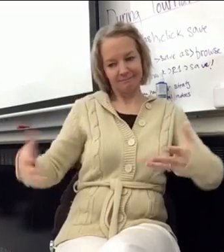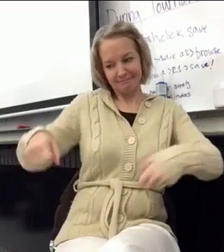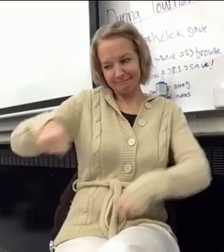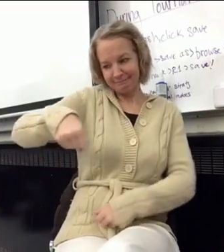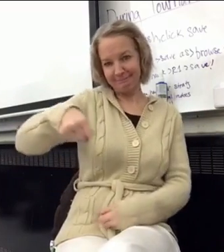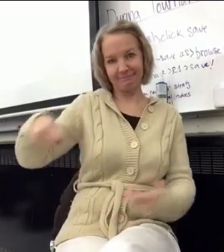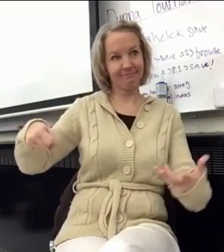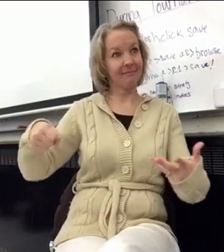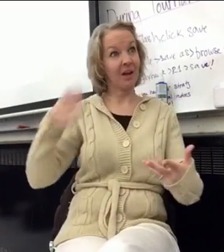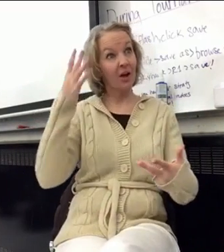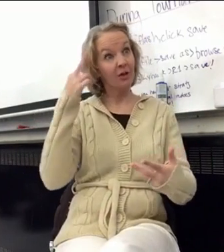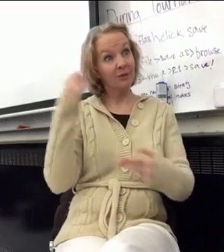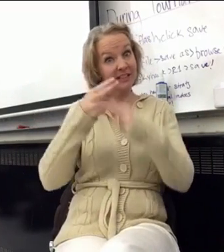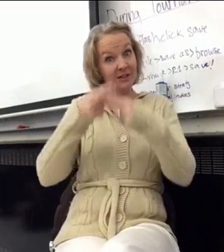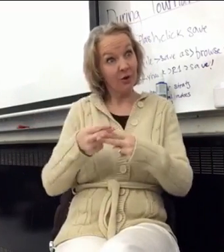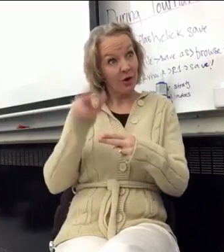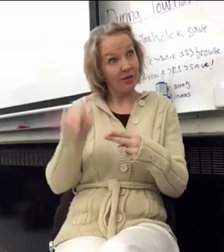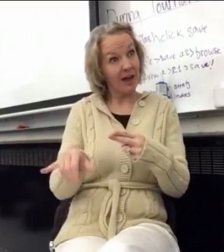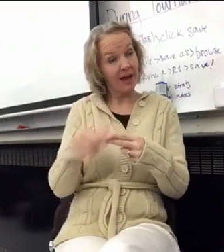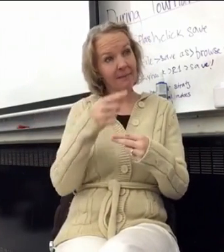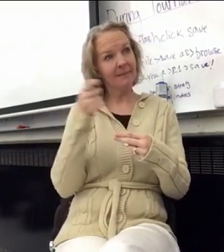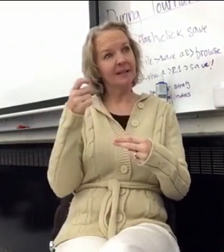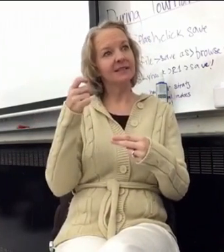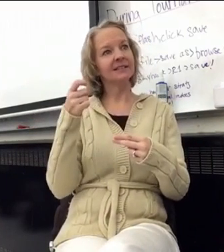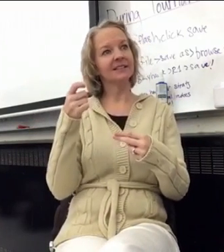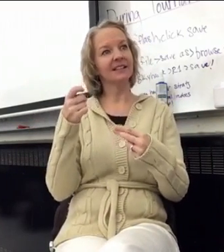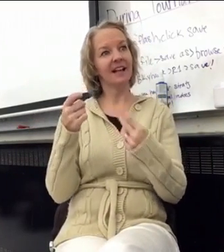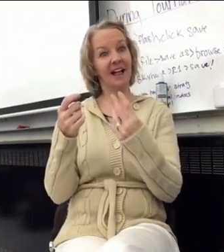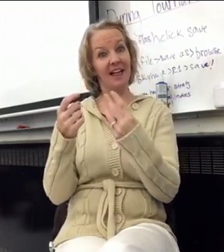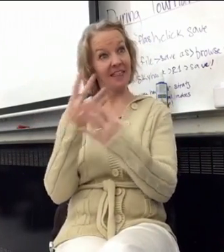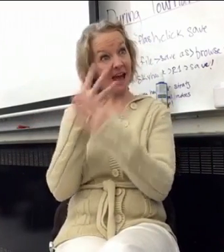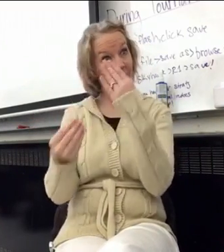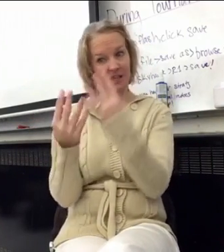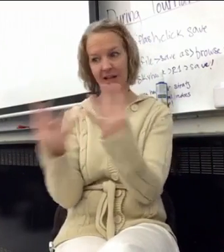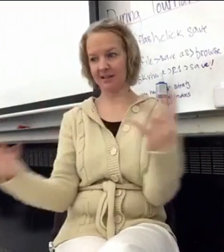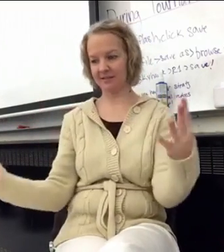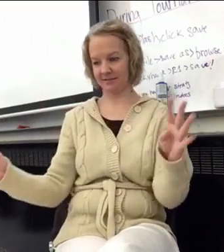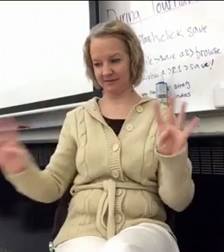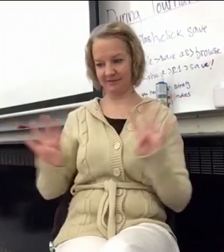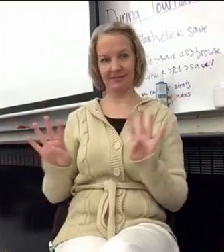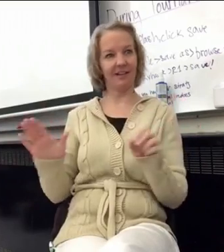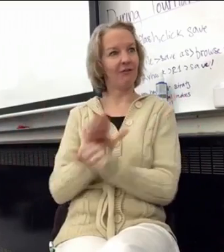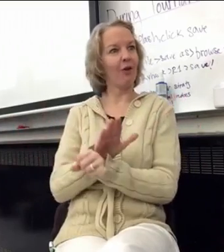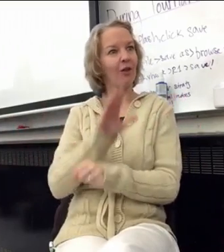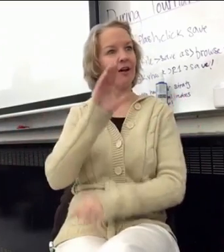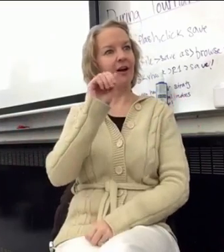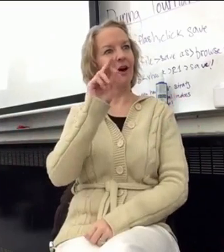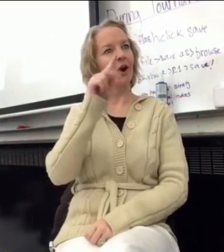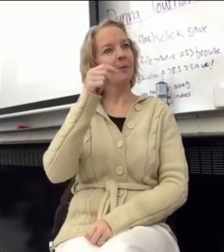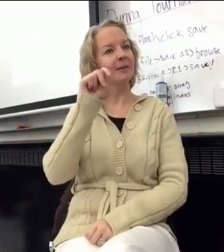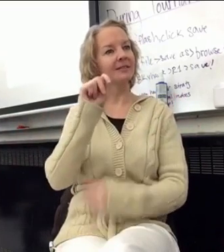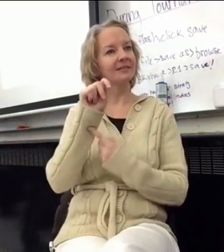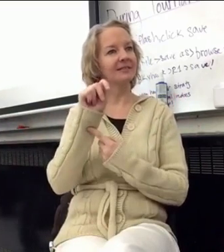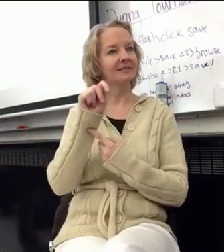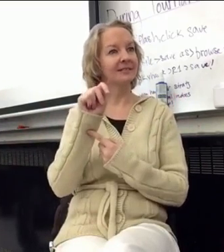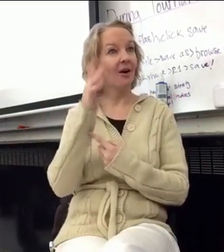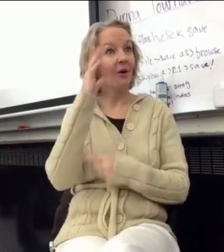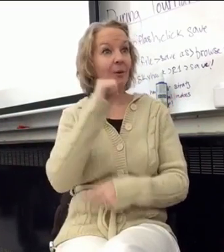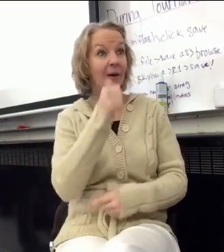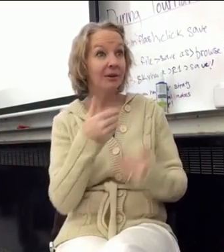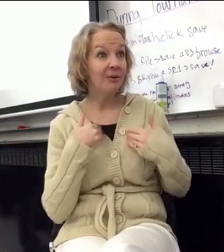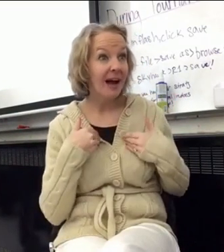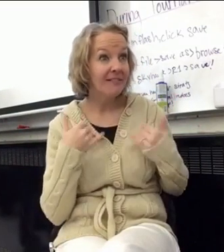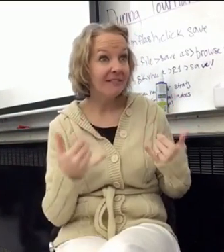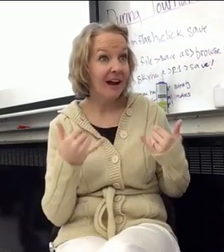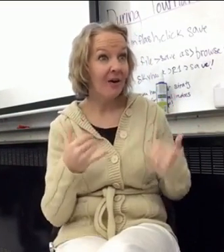is basically why it's called a carpetbag is because it would be lined, and outside it would be covered in carpet. Why we don't have carpetbags